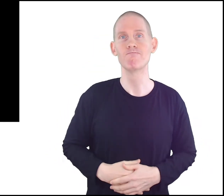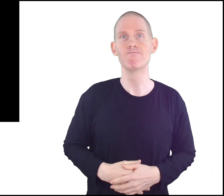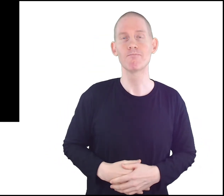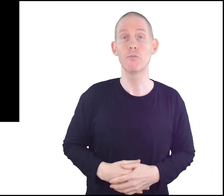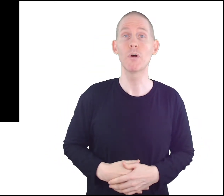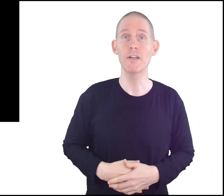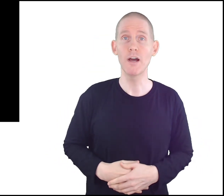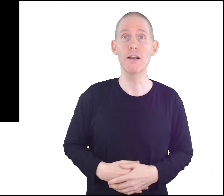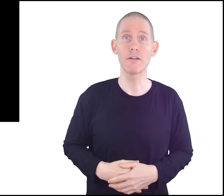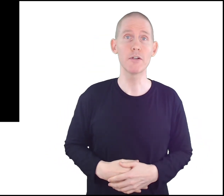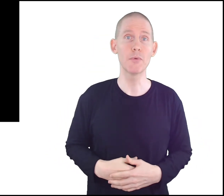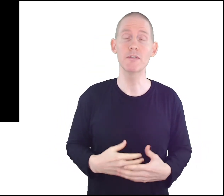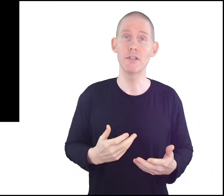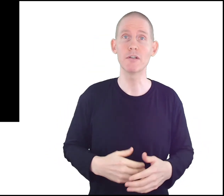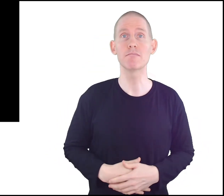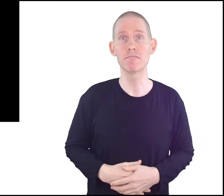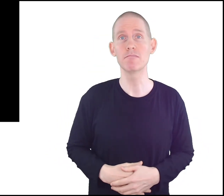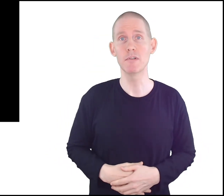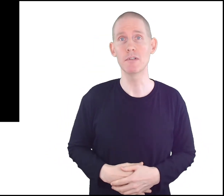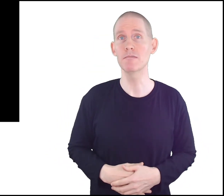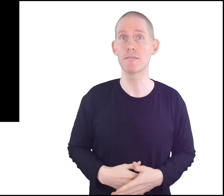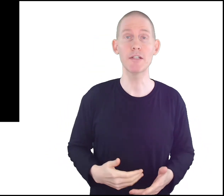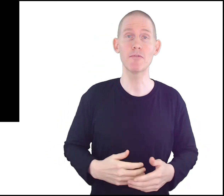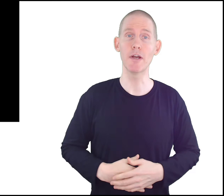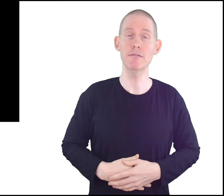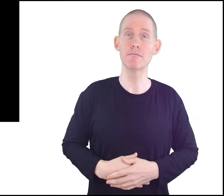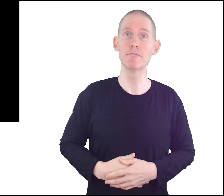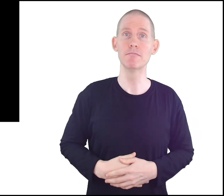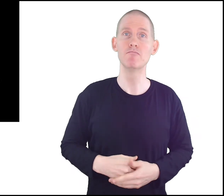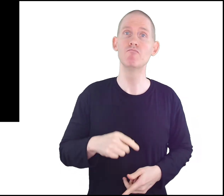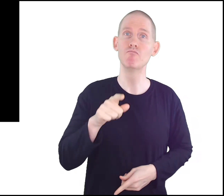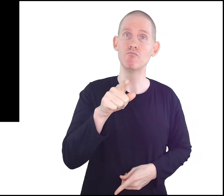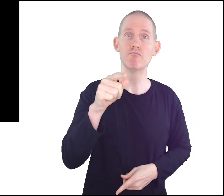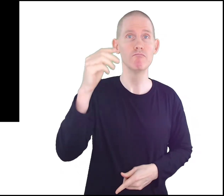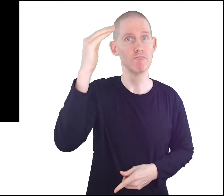If you want to nod a little bit, that's fine.